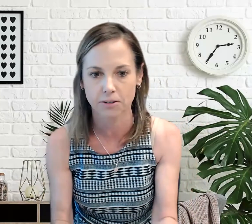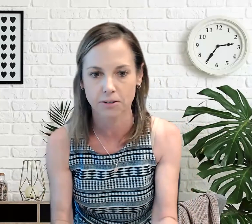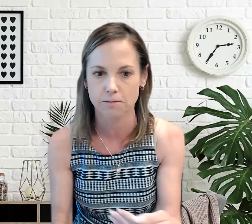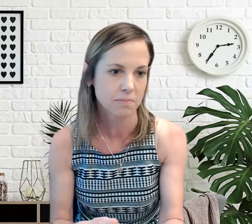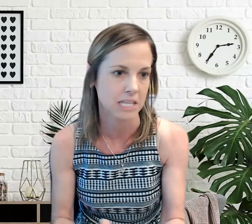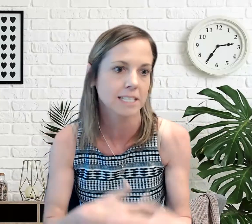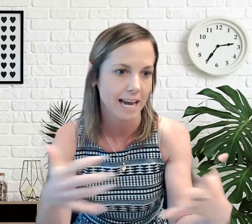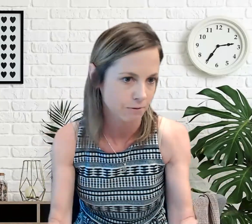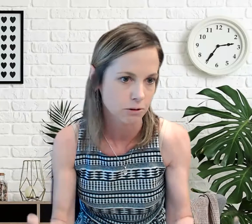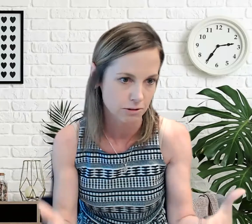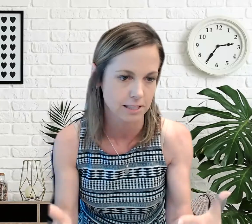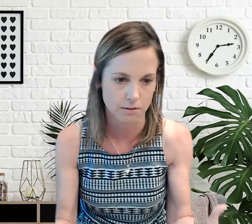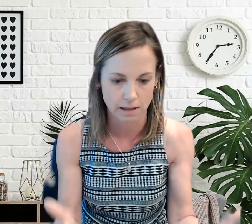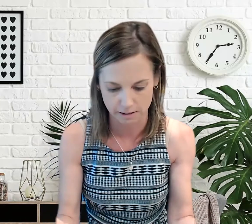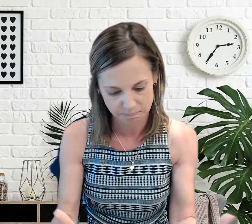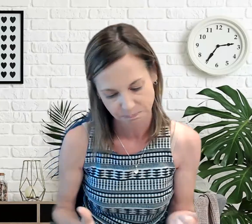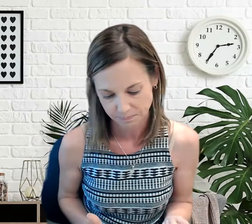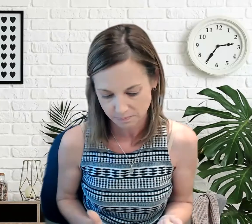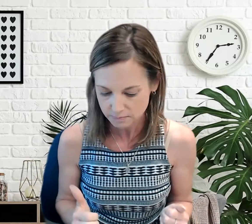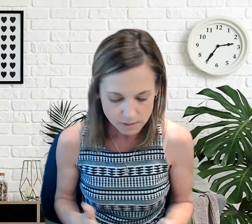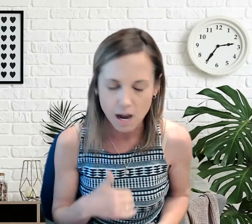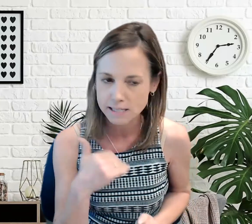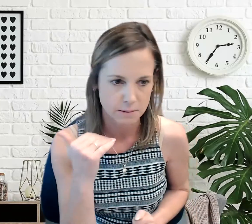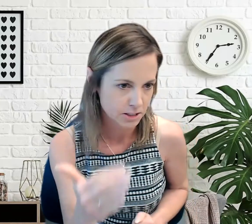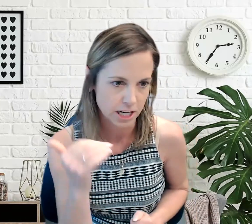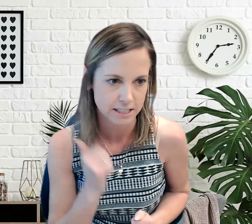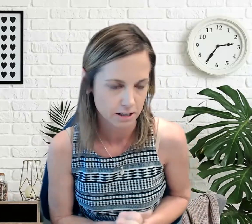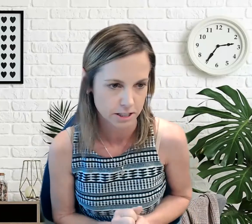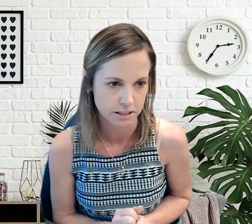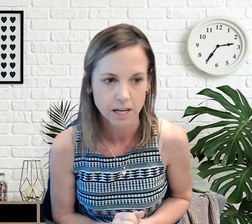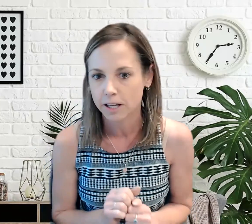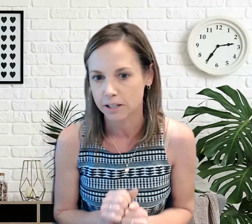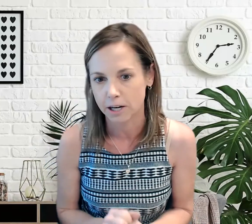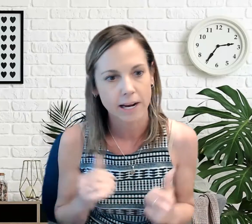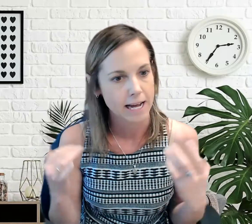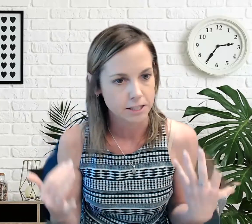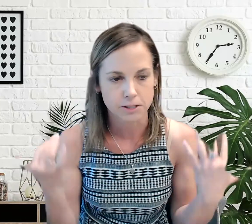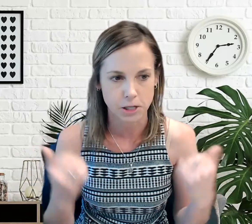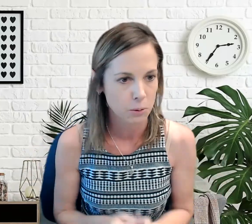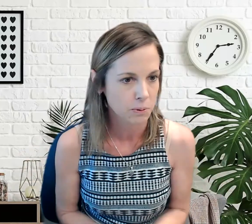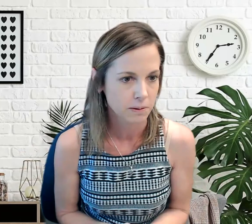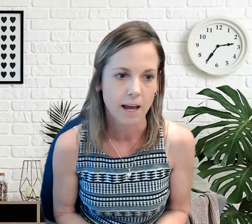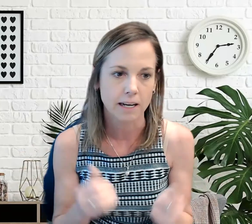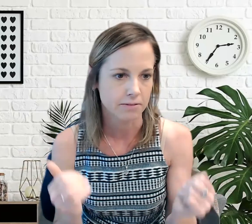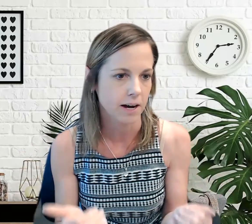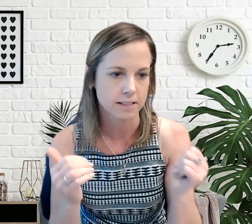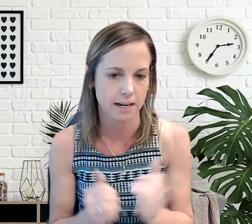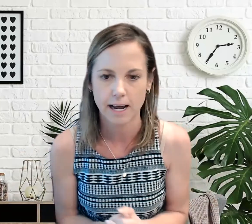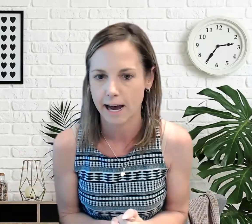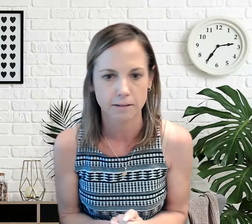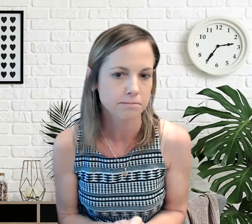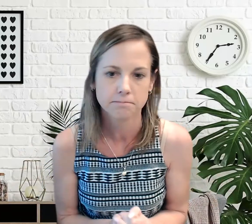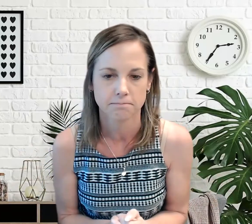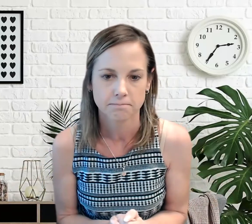have further things I have to address down the line. I see my GI doctor, you know what, I do a scope and he finds